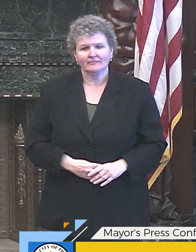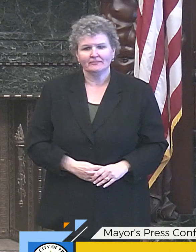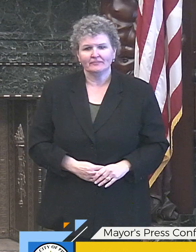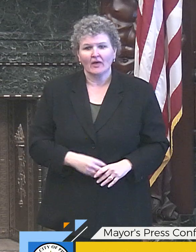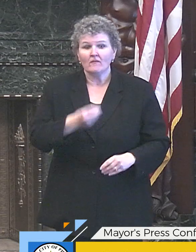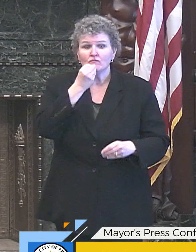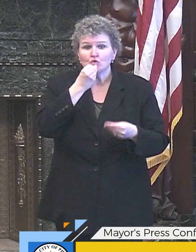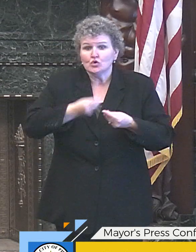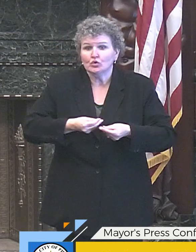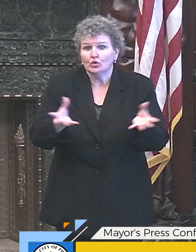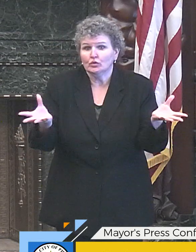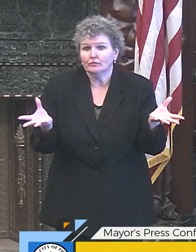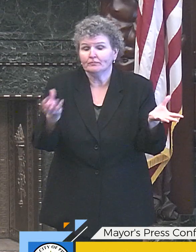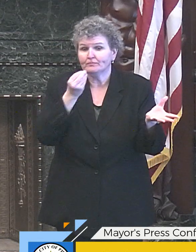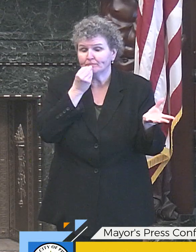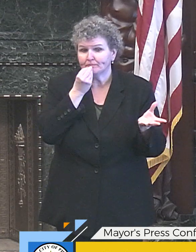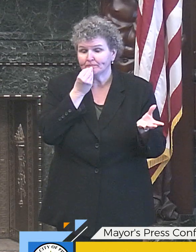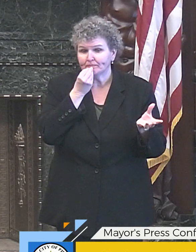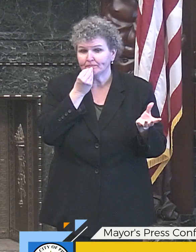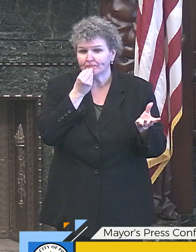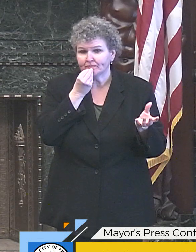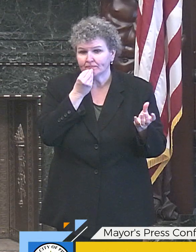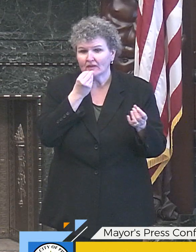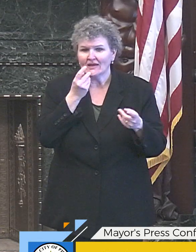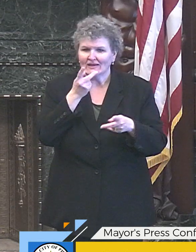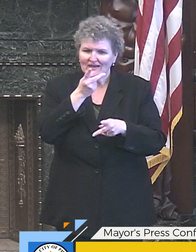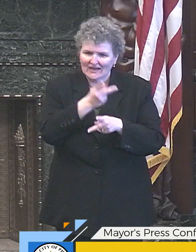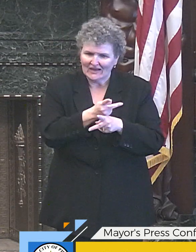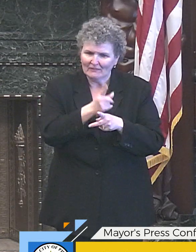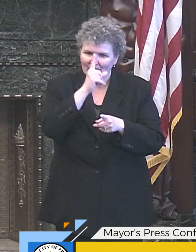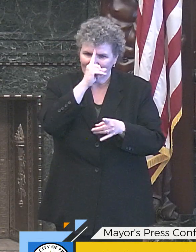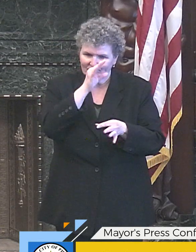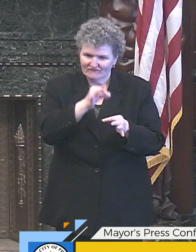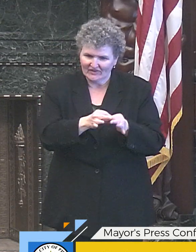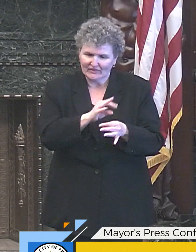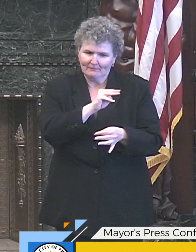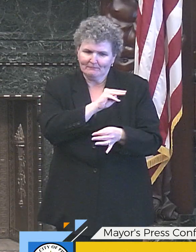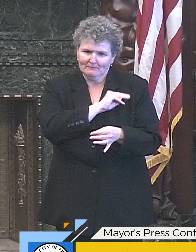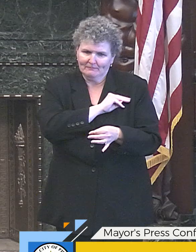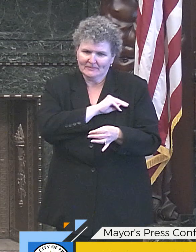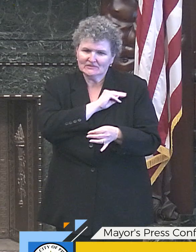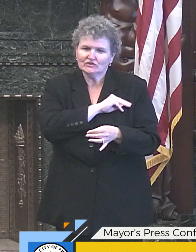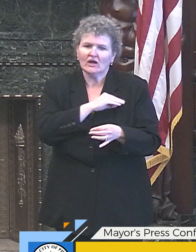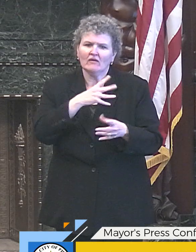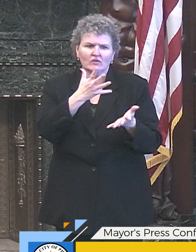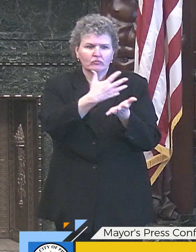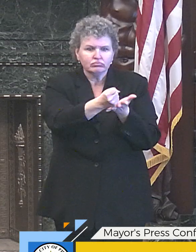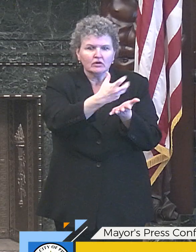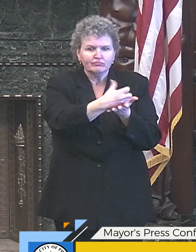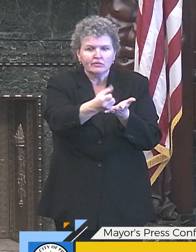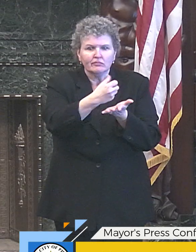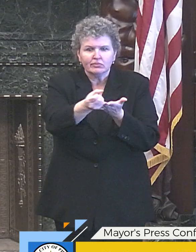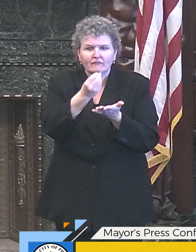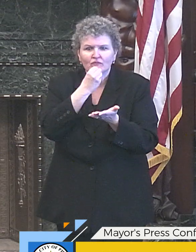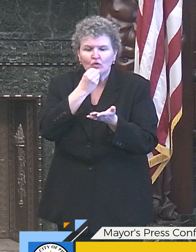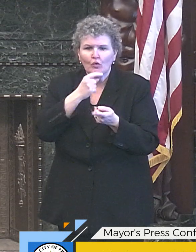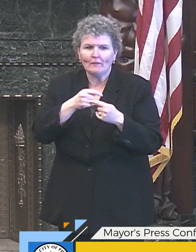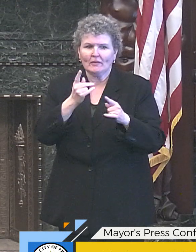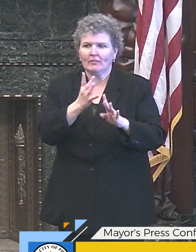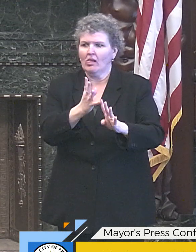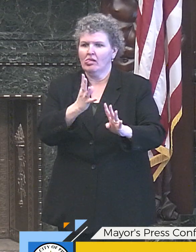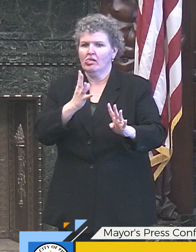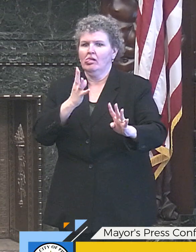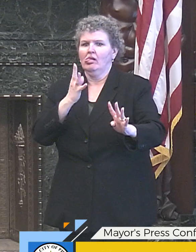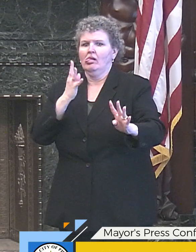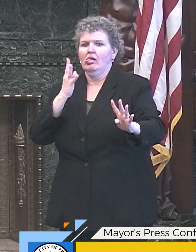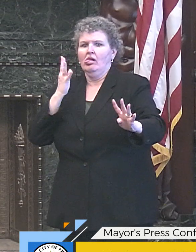told the Keep the Faith Ministries ran out of food today. Our chopper caught some really long lines and people were quite upset. So what happens